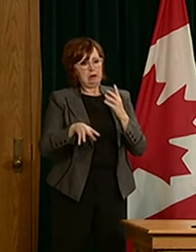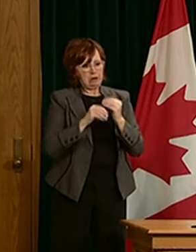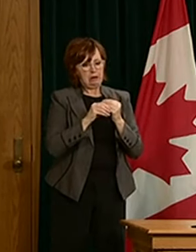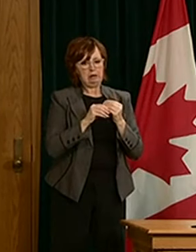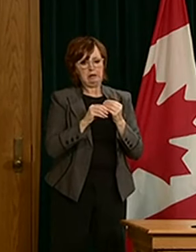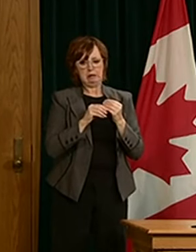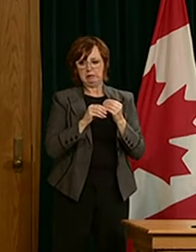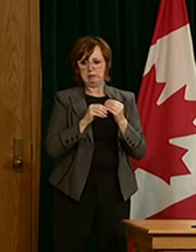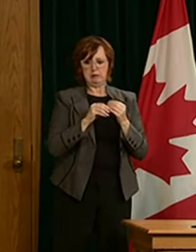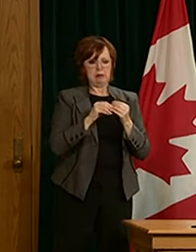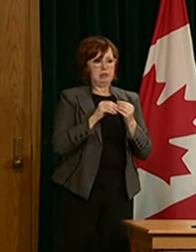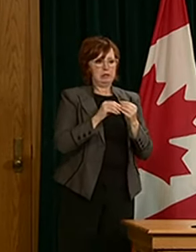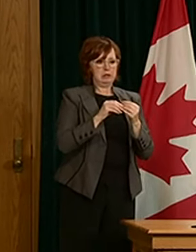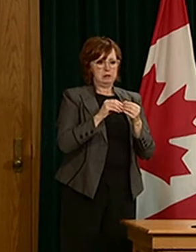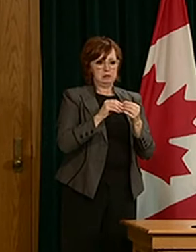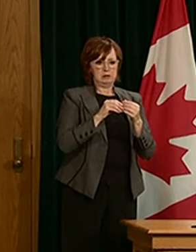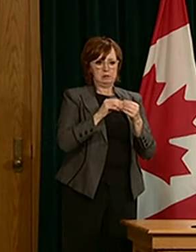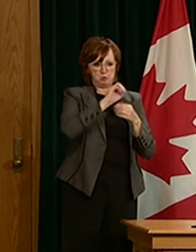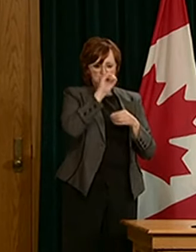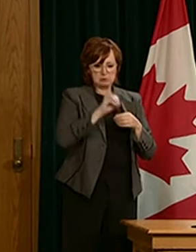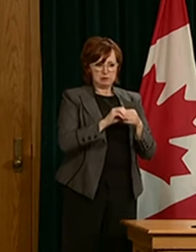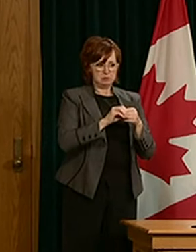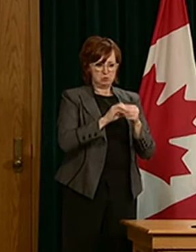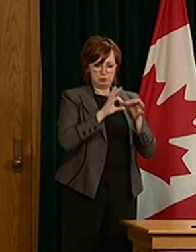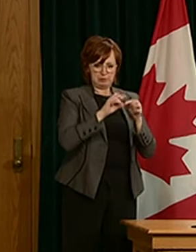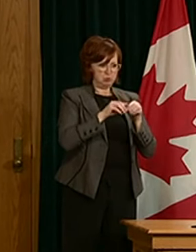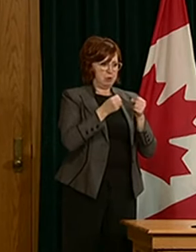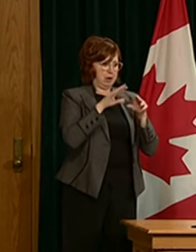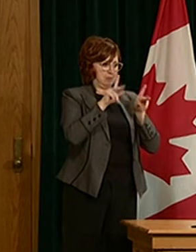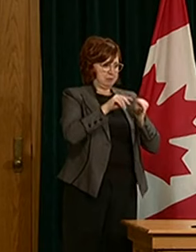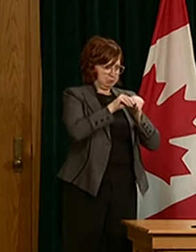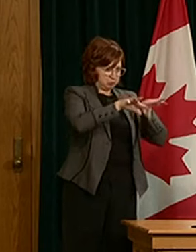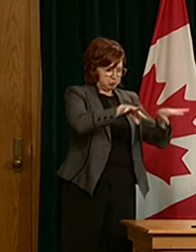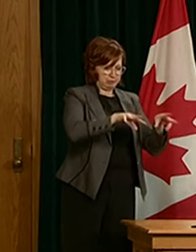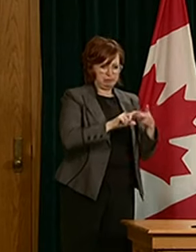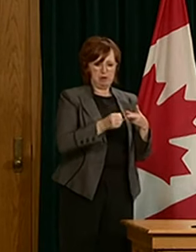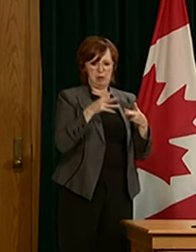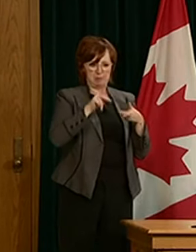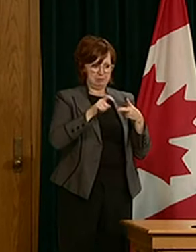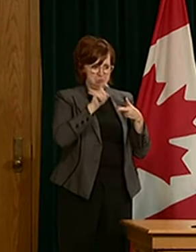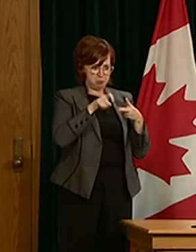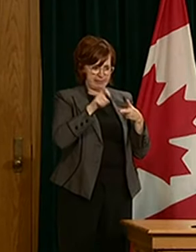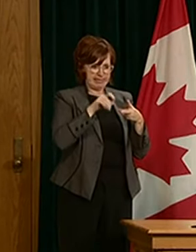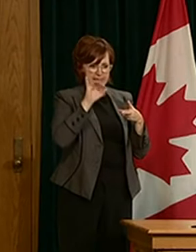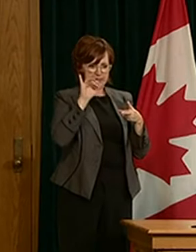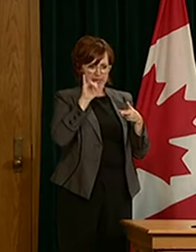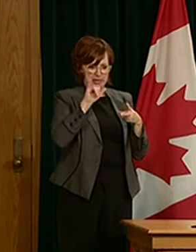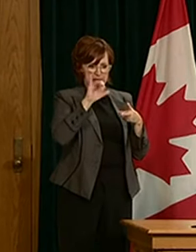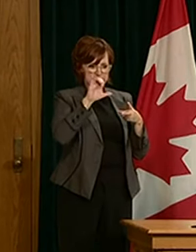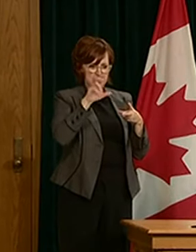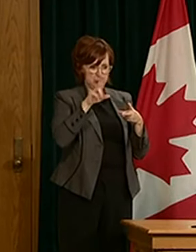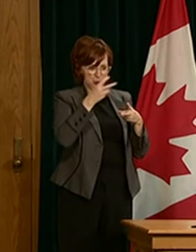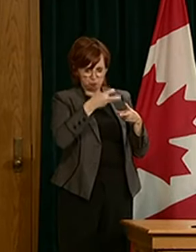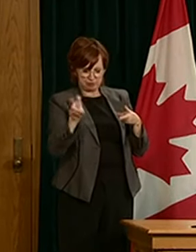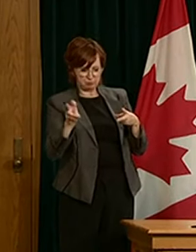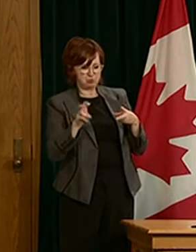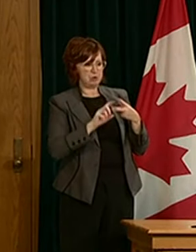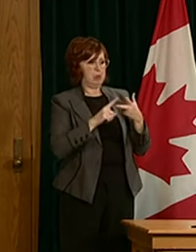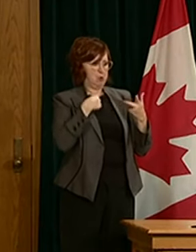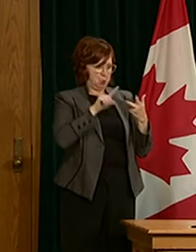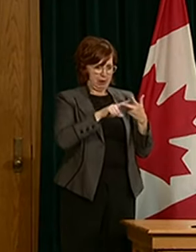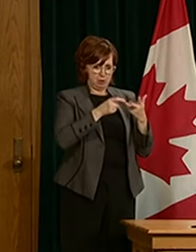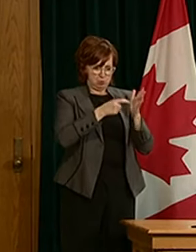variables around spread, variables around the number of people and when they would need ICU and when they would need to be